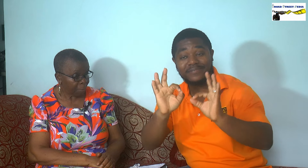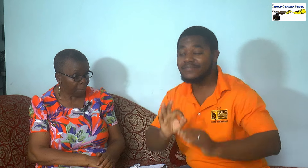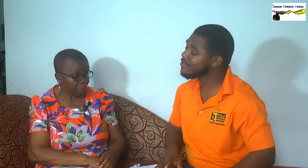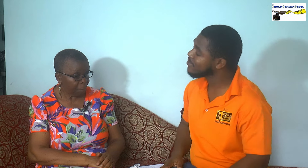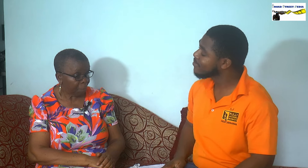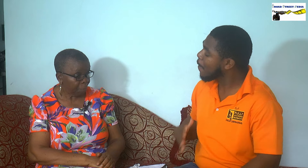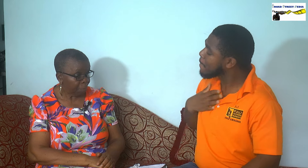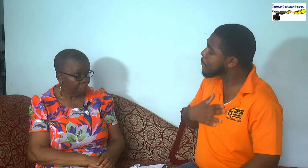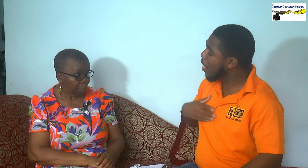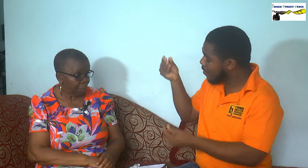ready?